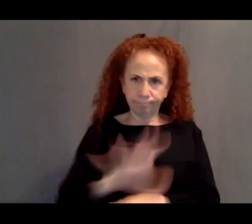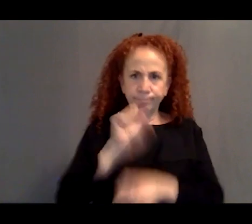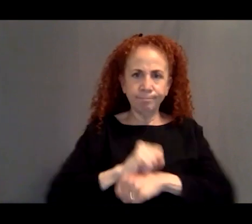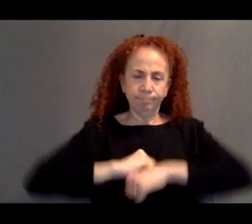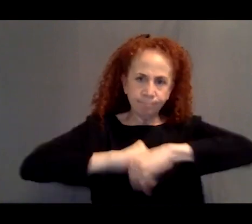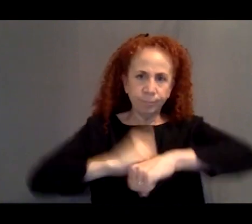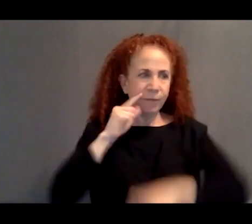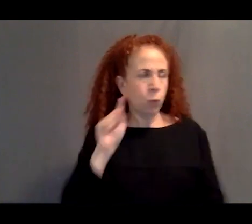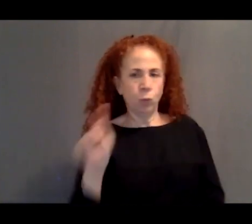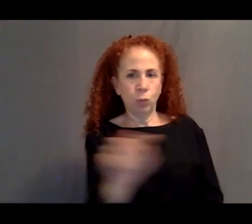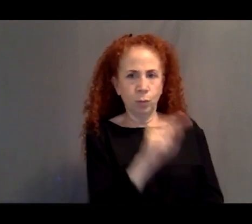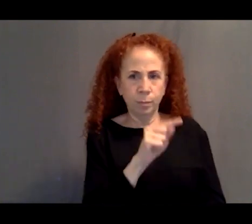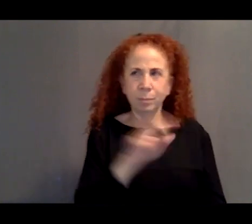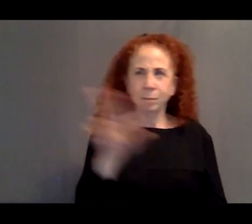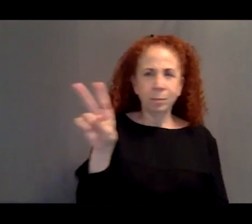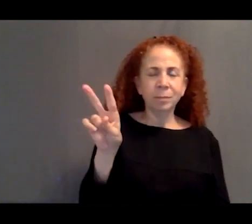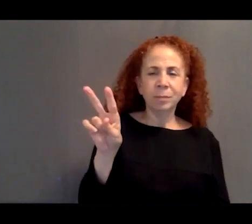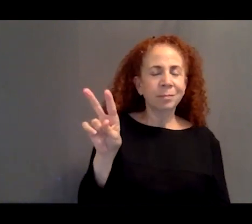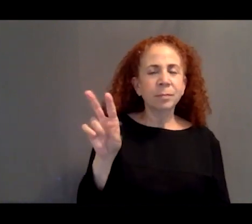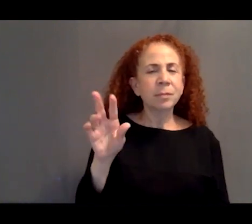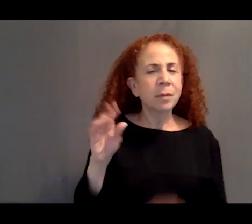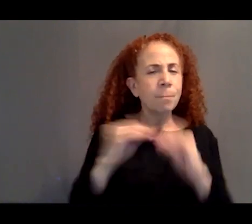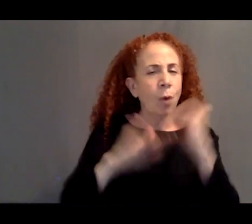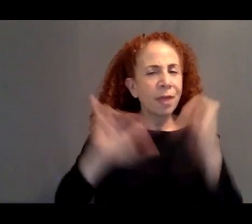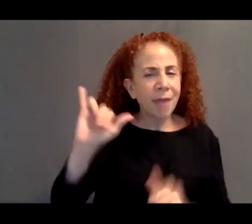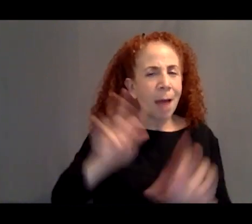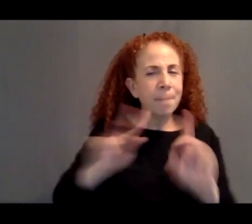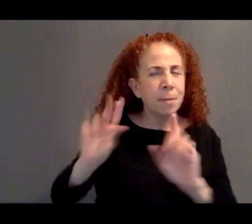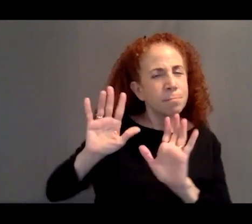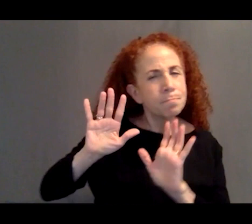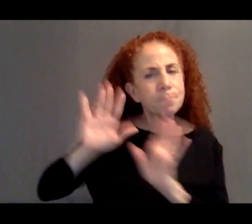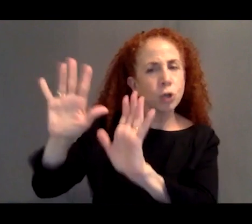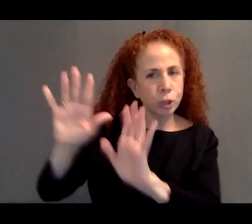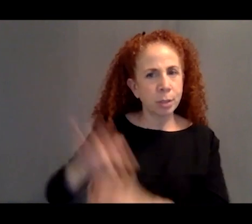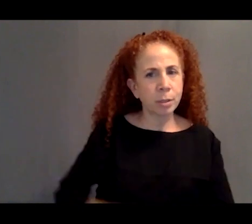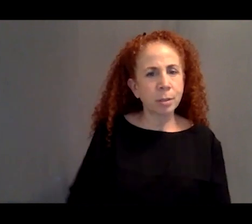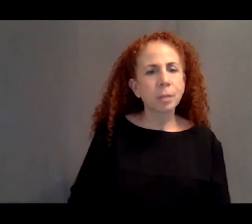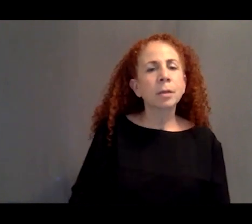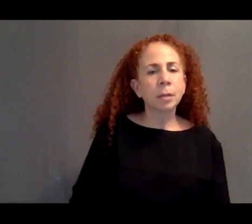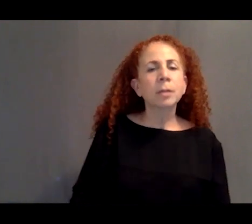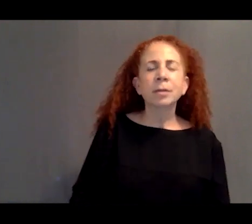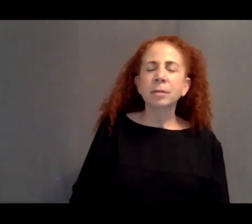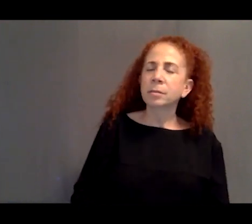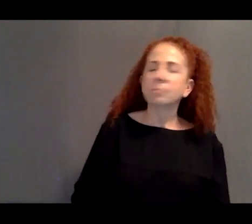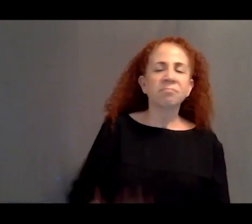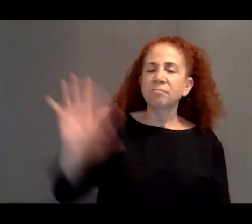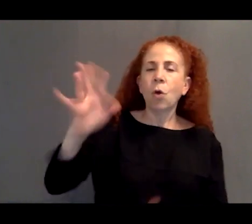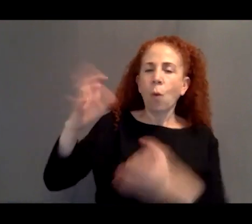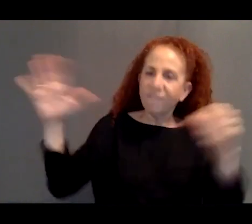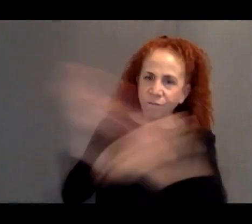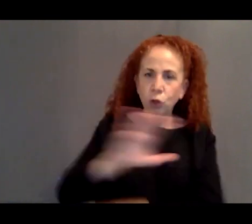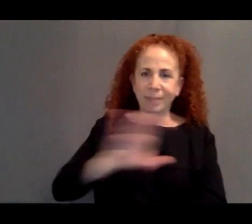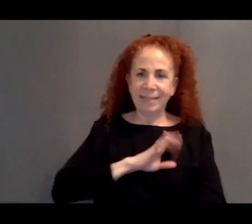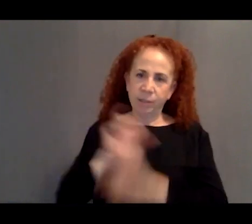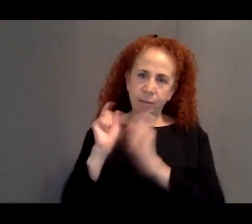DACA. But really, more than that, I think people are pushing against that and pushing for full